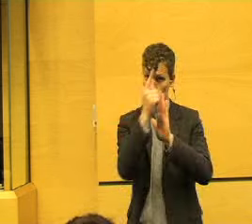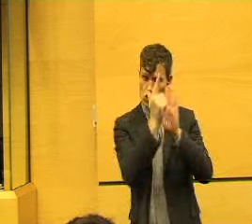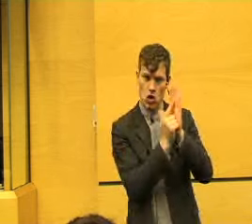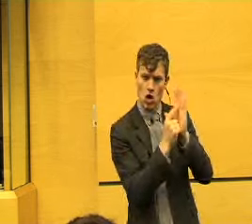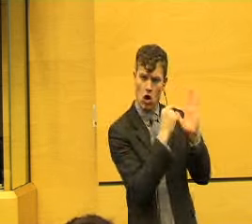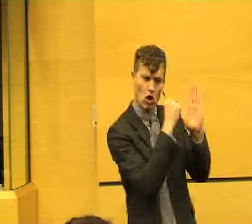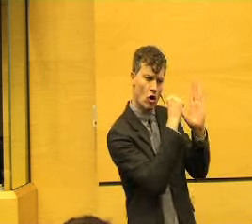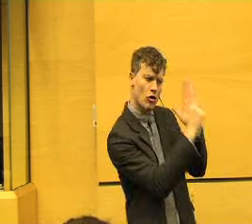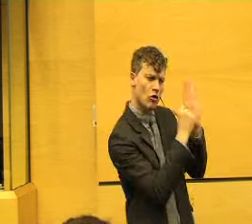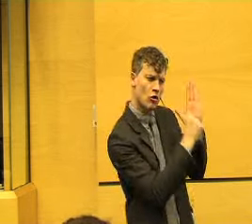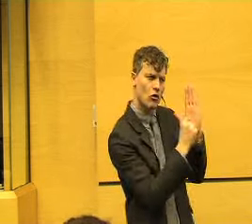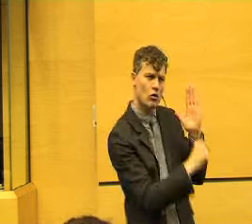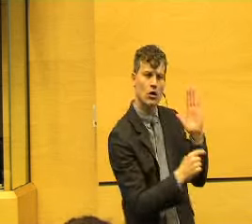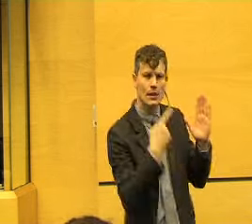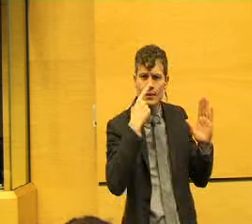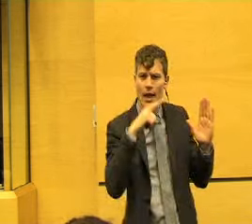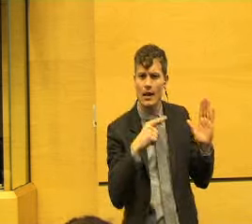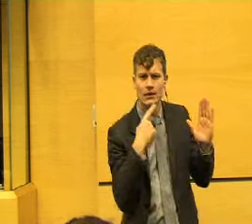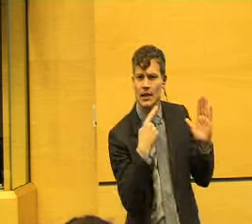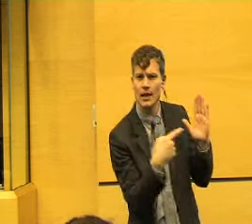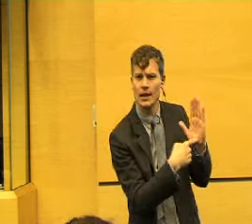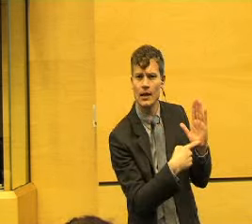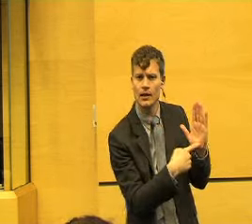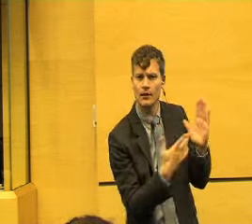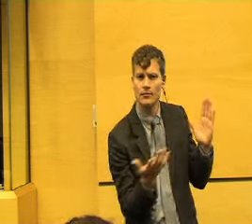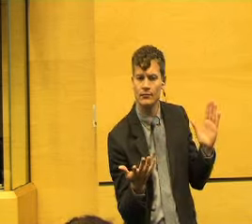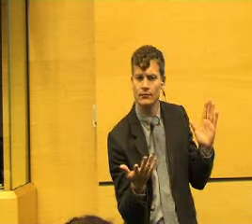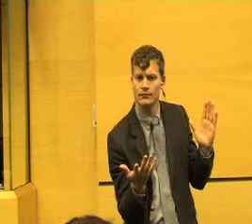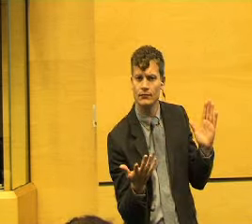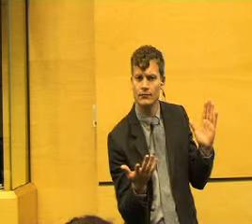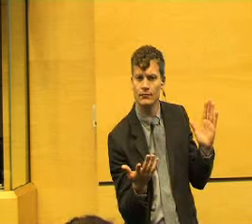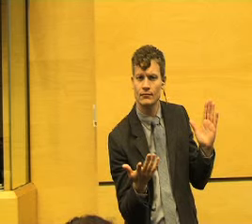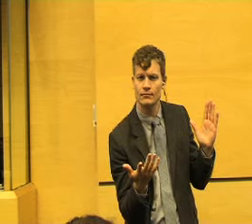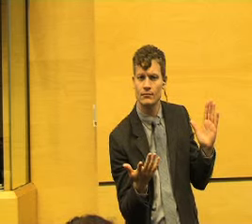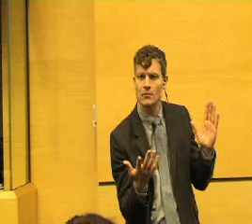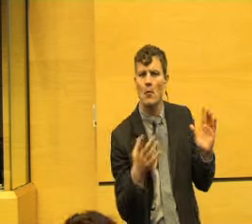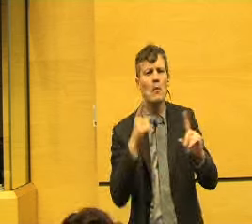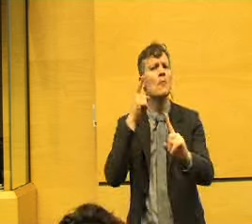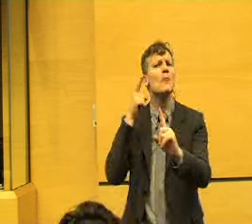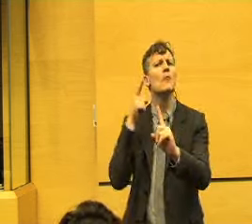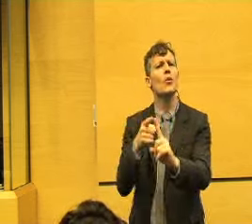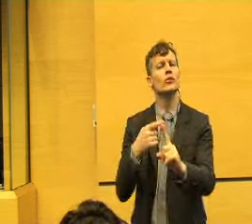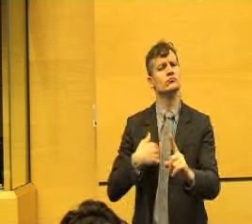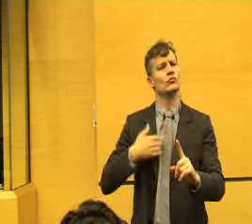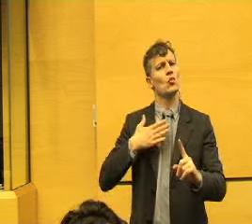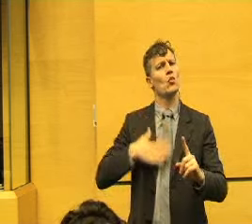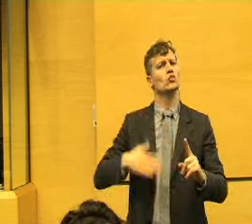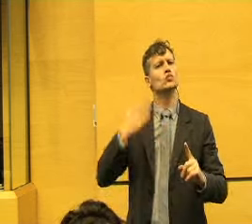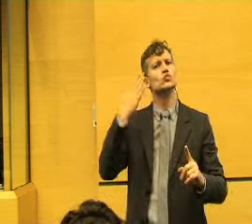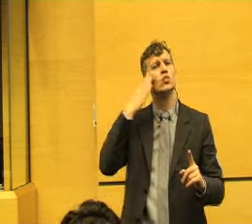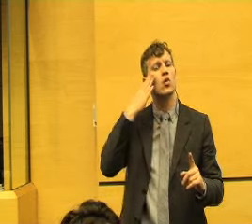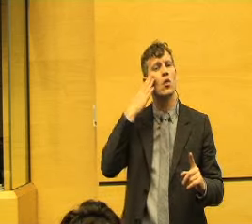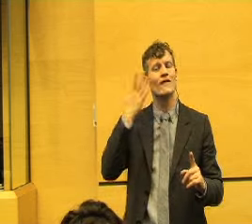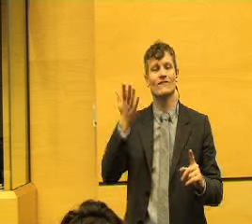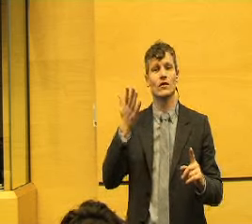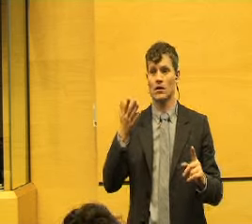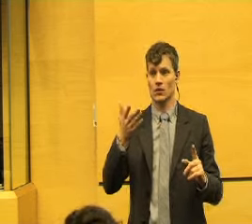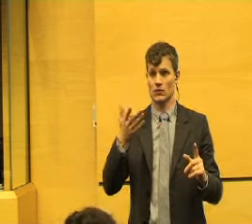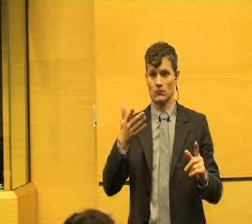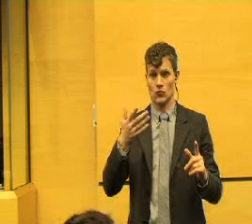if the other rights of persons who are victims of this sterilization are